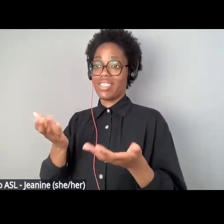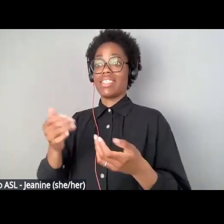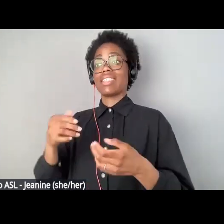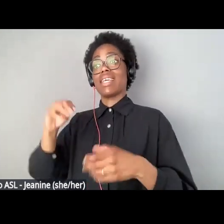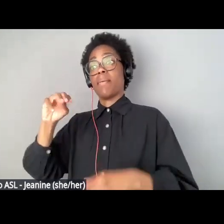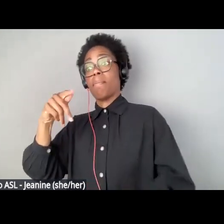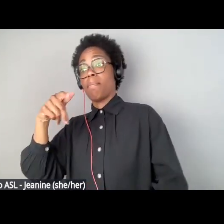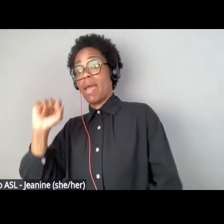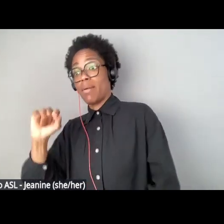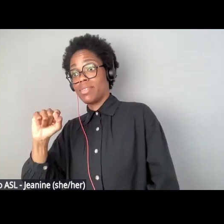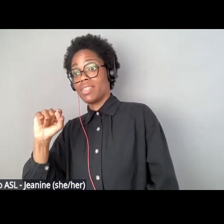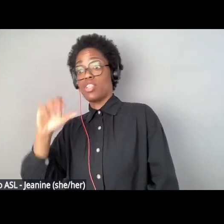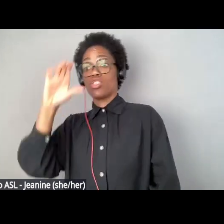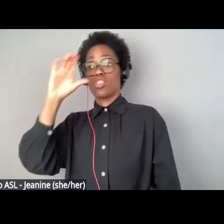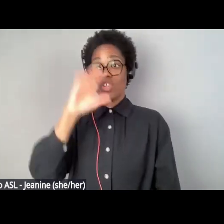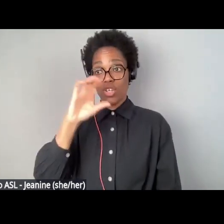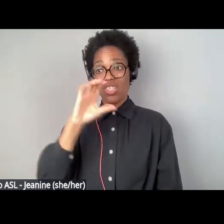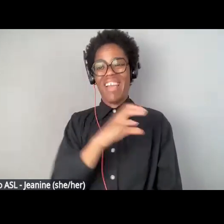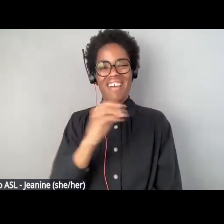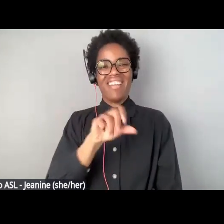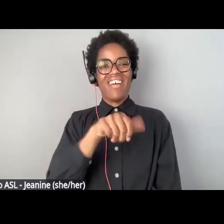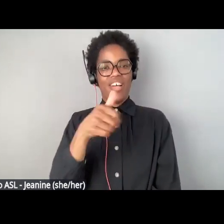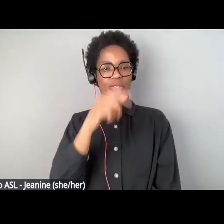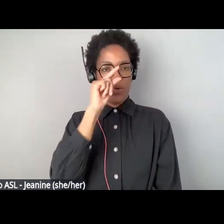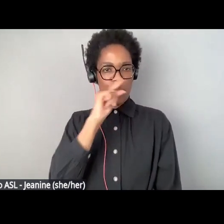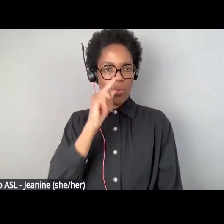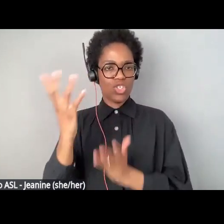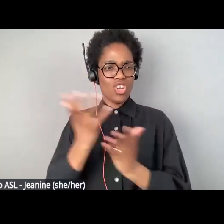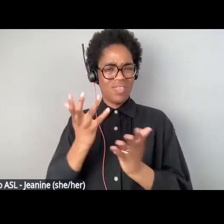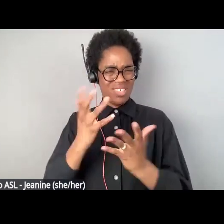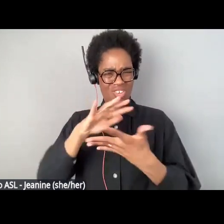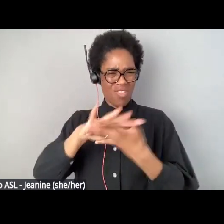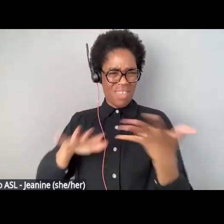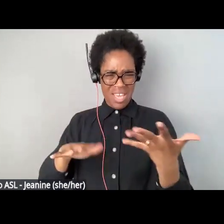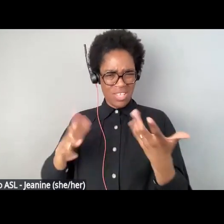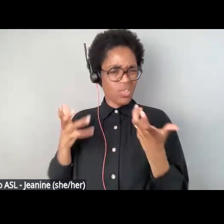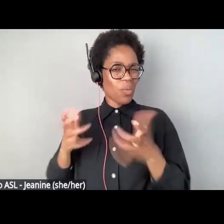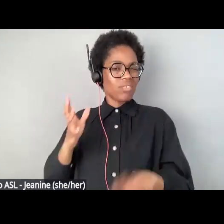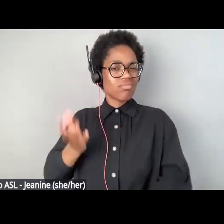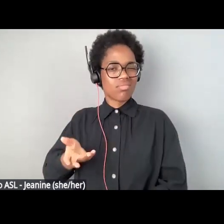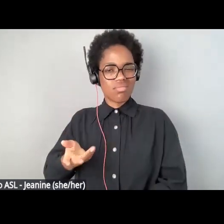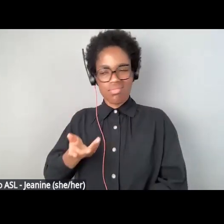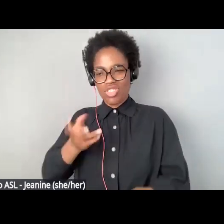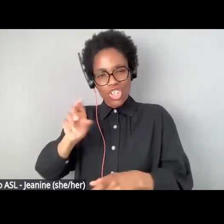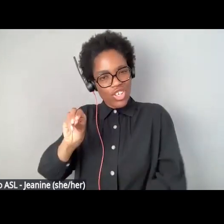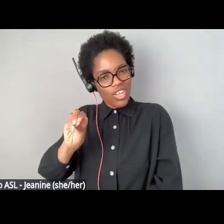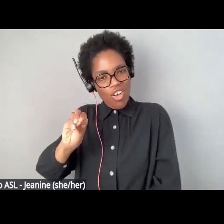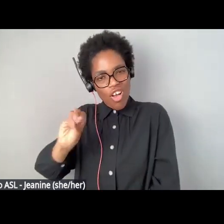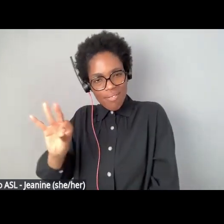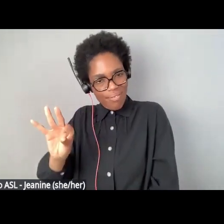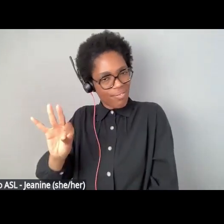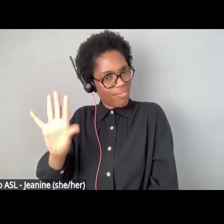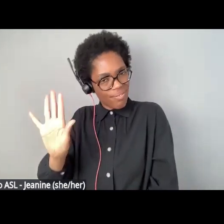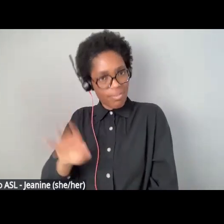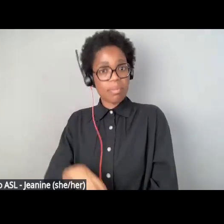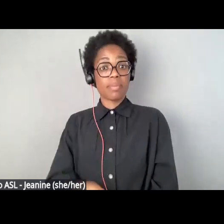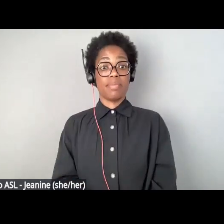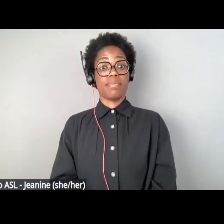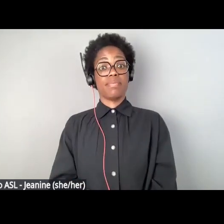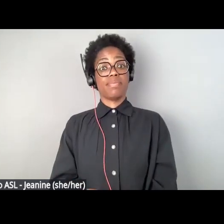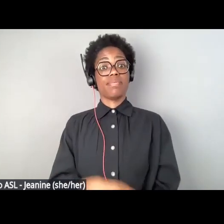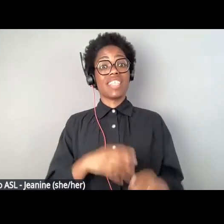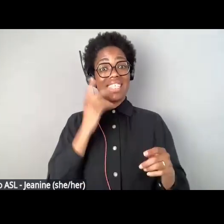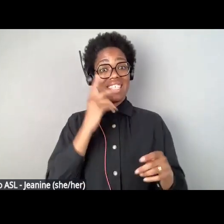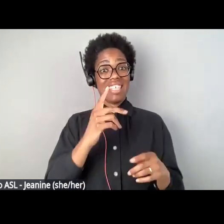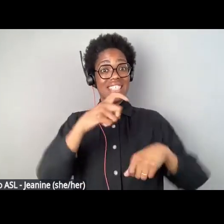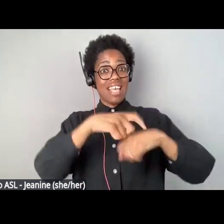Google services. Turn that off. Your timeline. This is all of the stuff you've done. Turn that off.